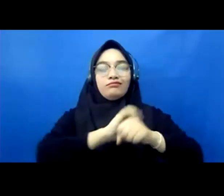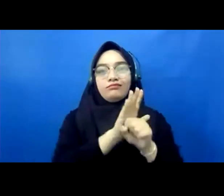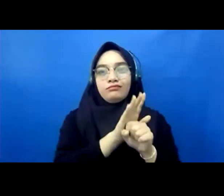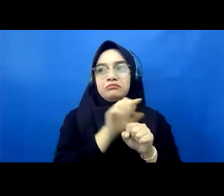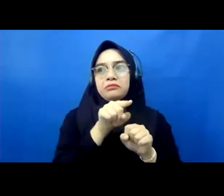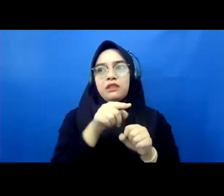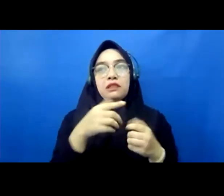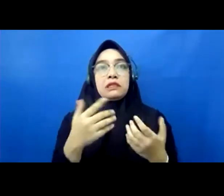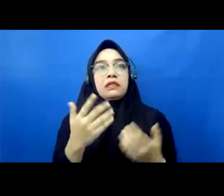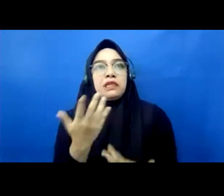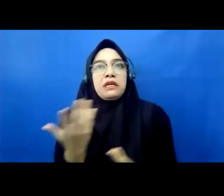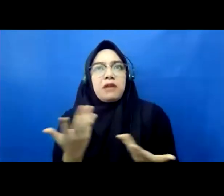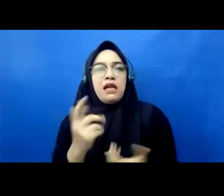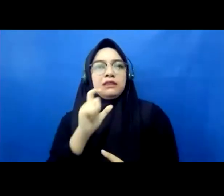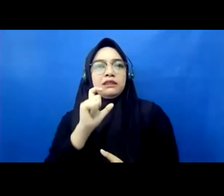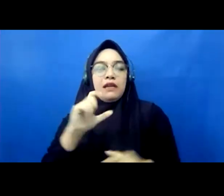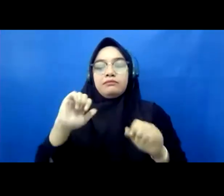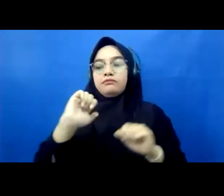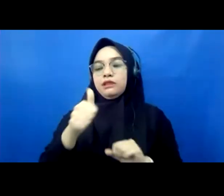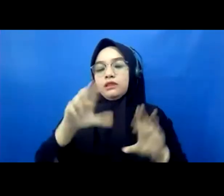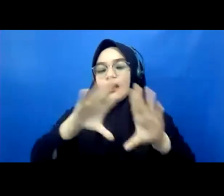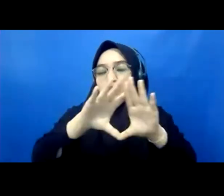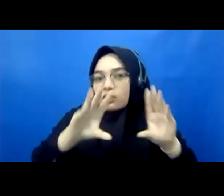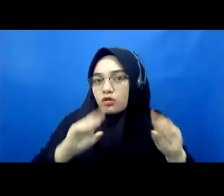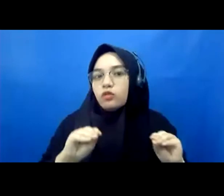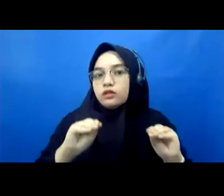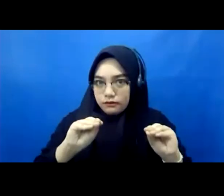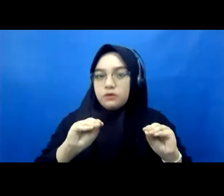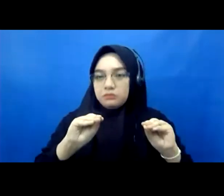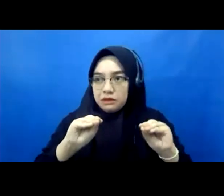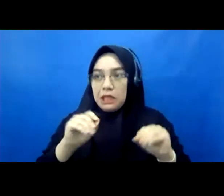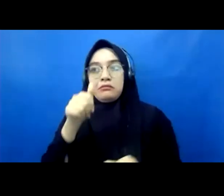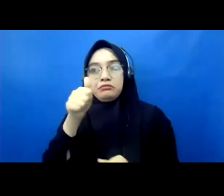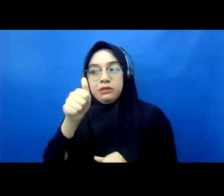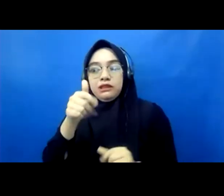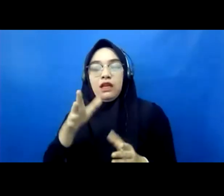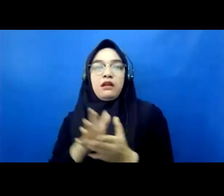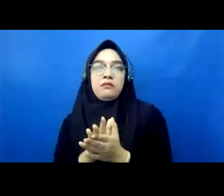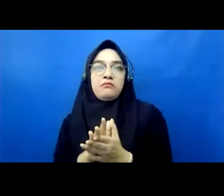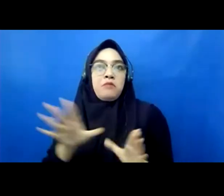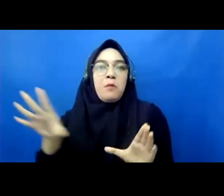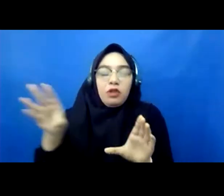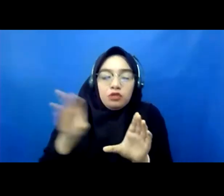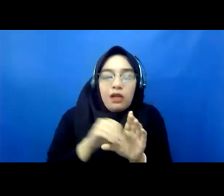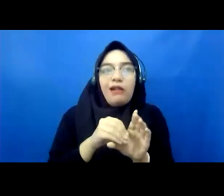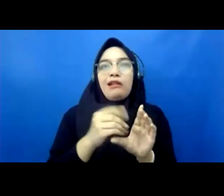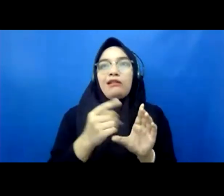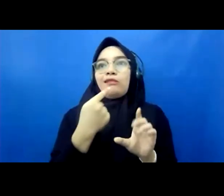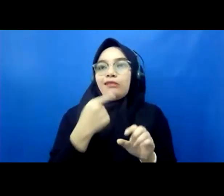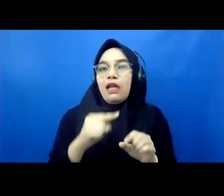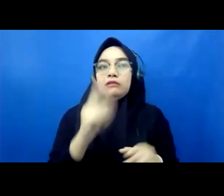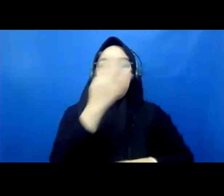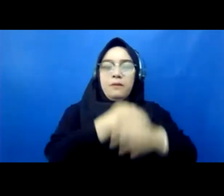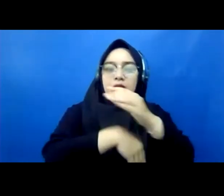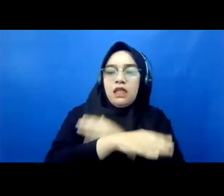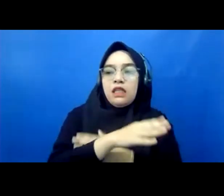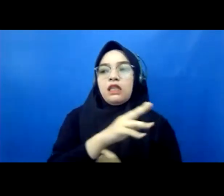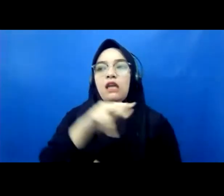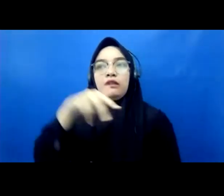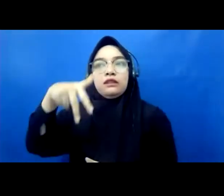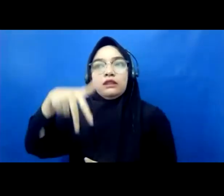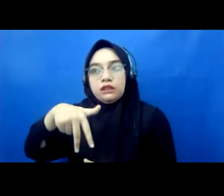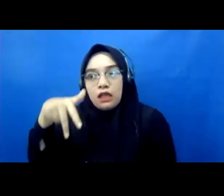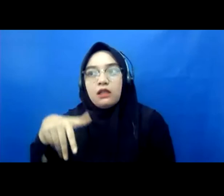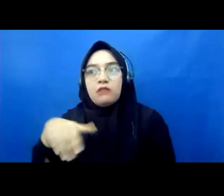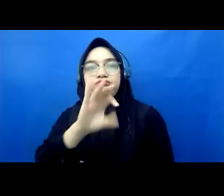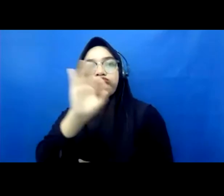inclusive and takes into account the complex intersection of disability, age, and gender. It's also in line with the emphasis in the